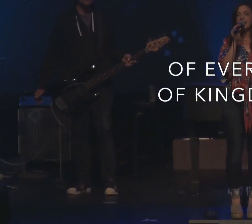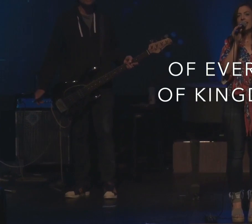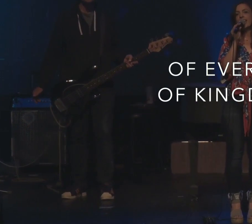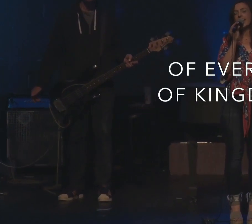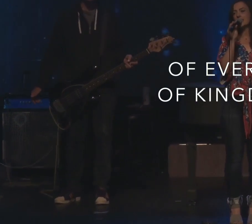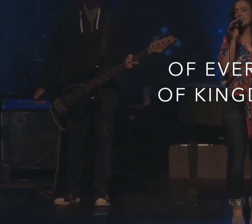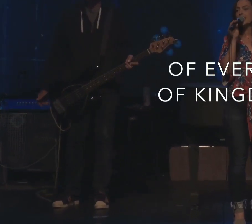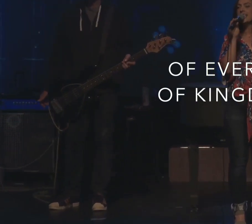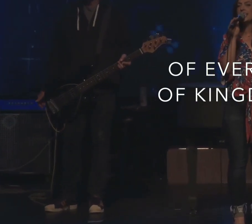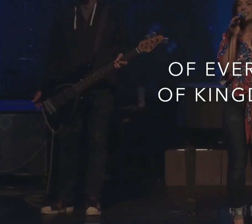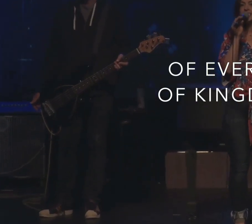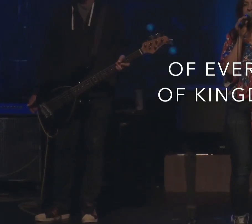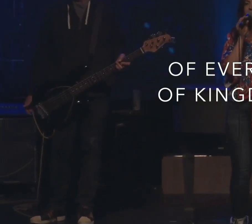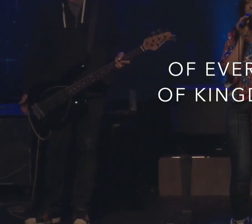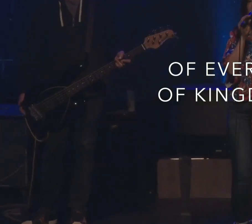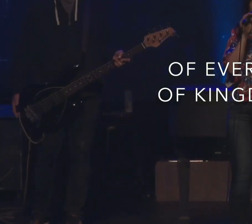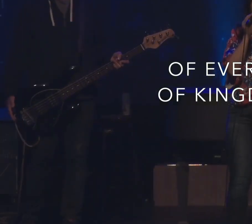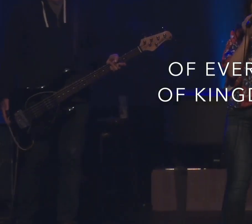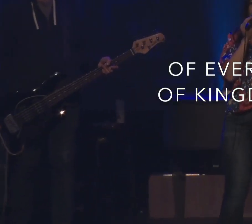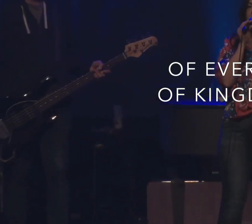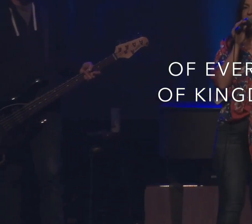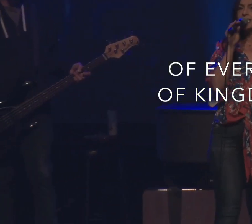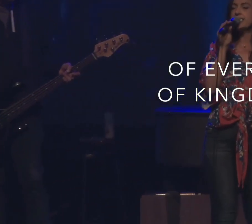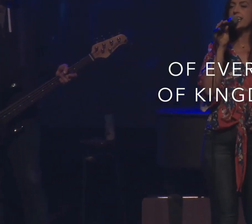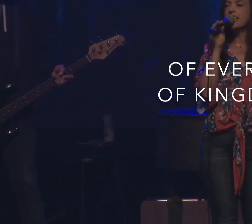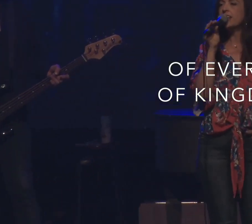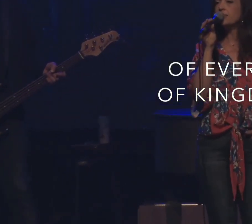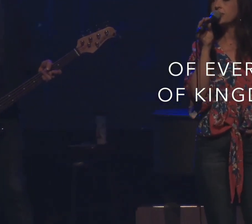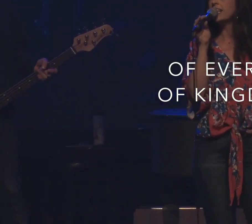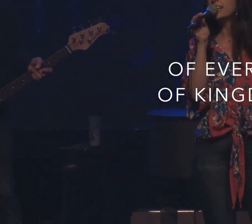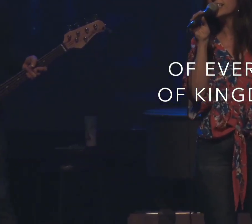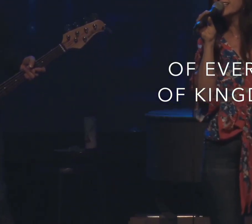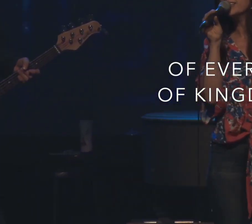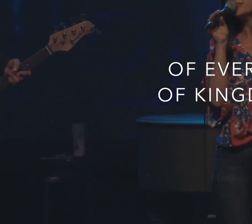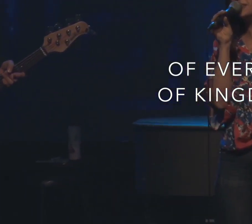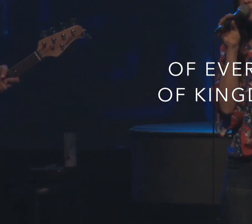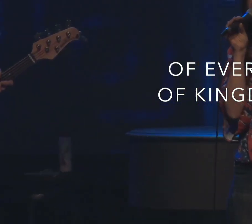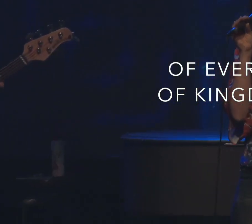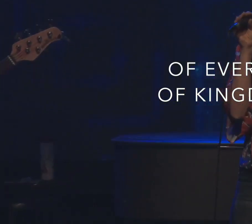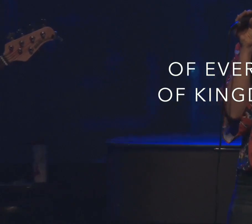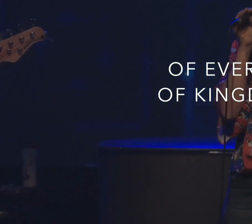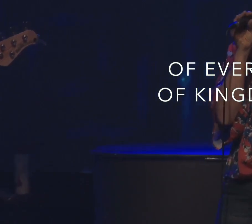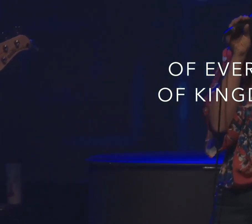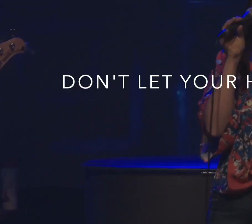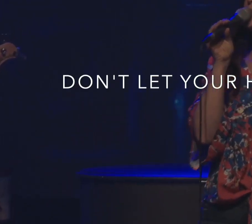Time come,